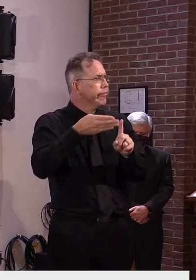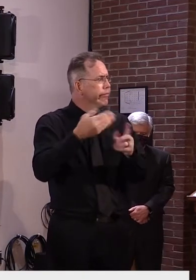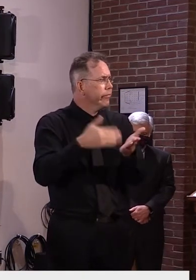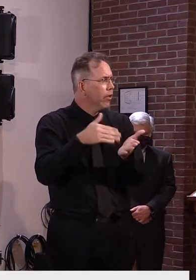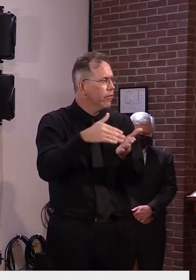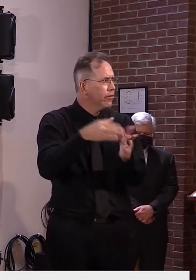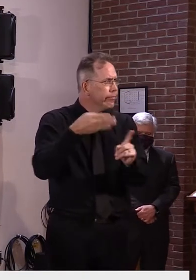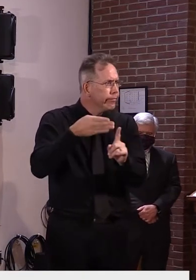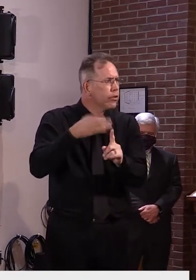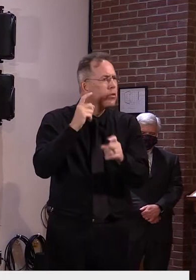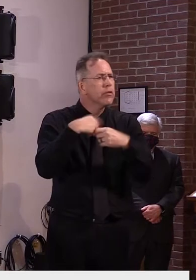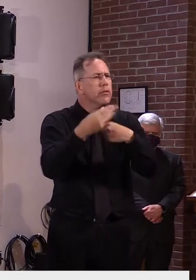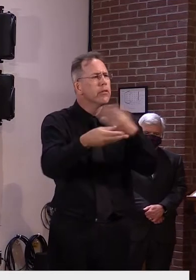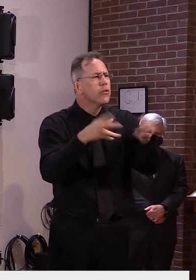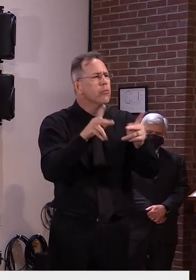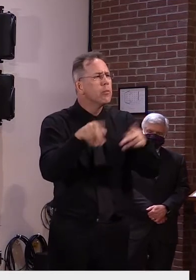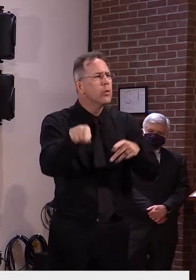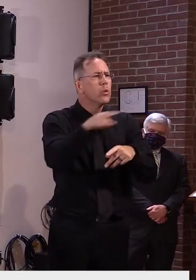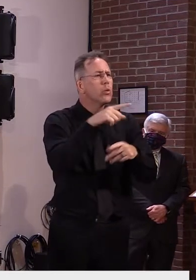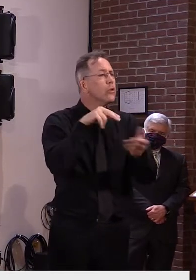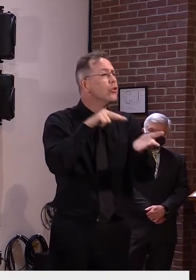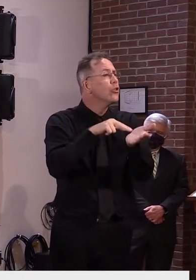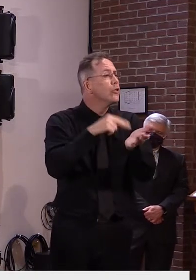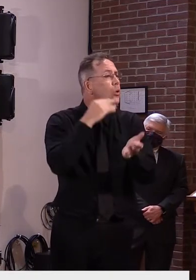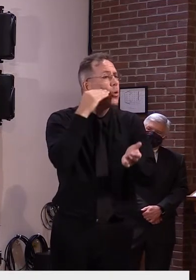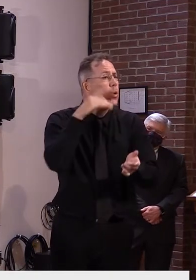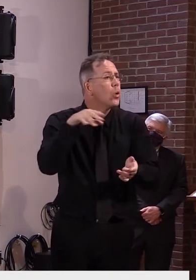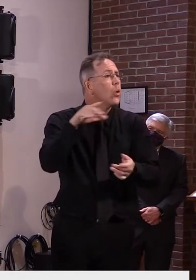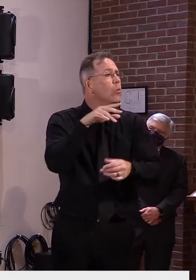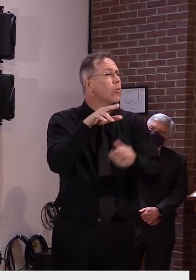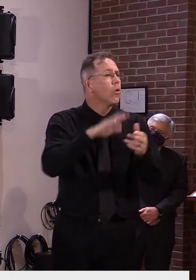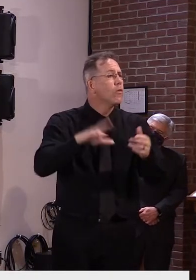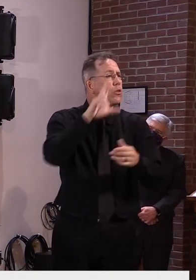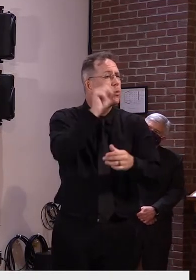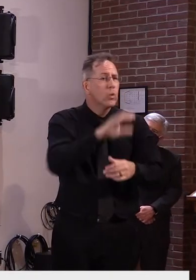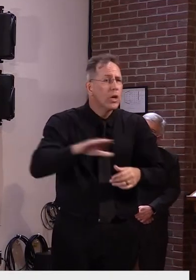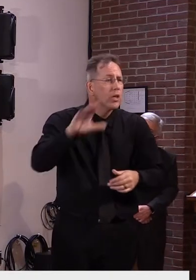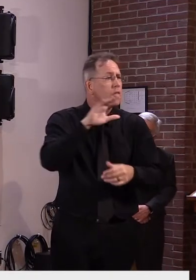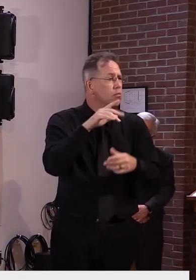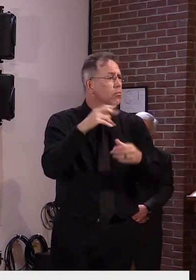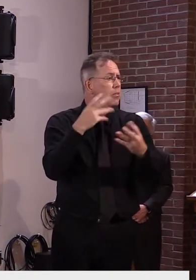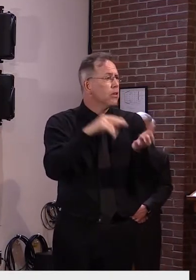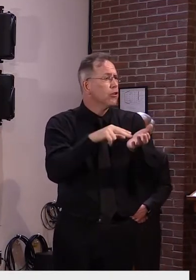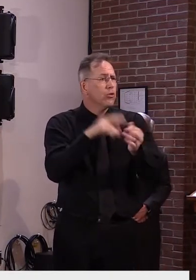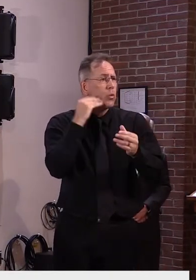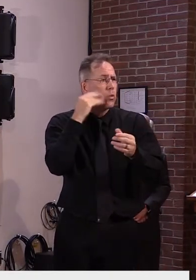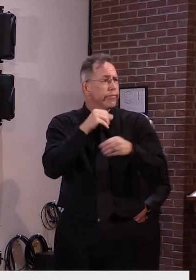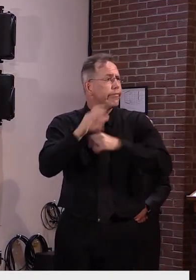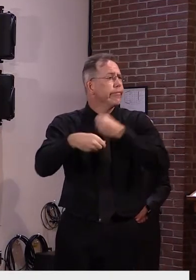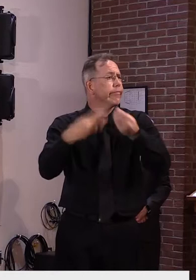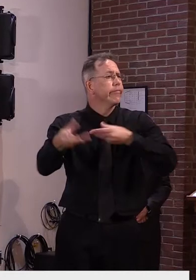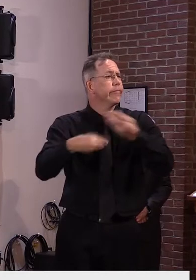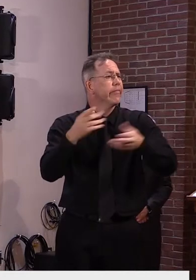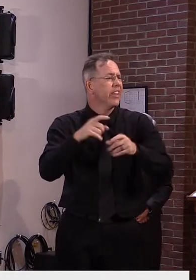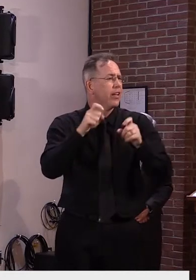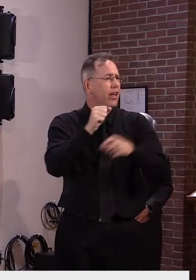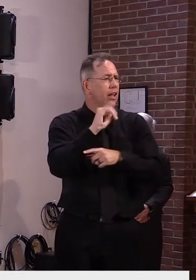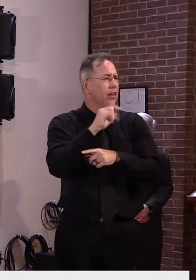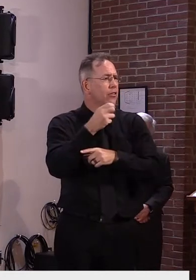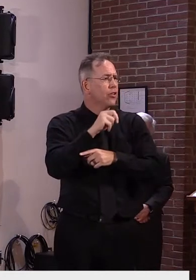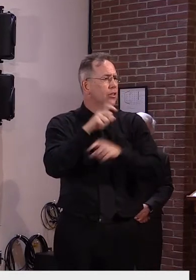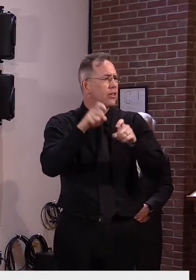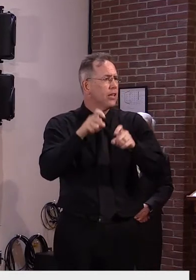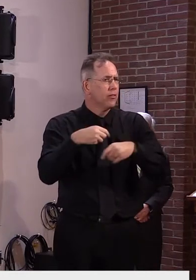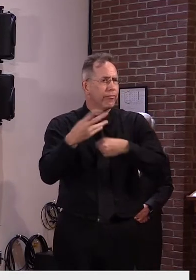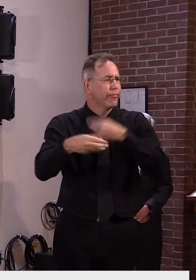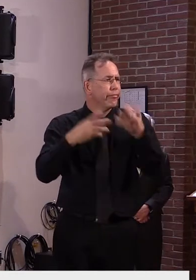care facilities across the country, including Vermont. Now, in these settings, they could have two potential